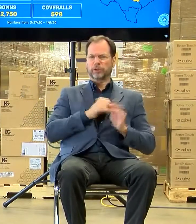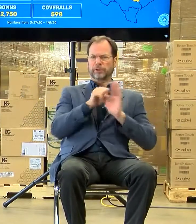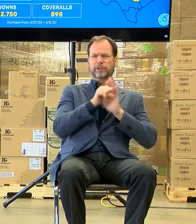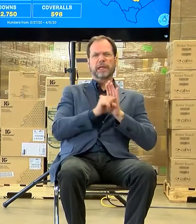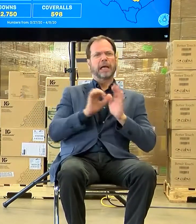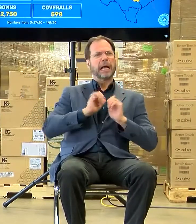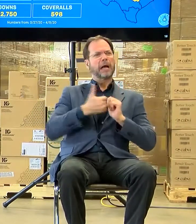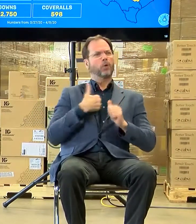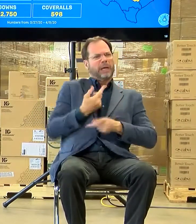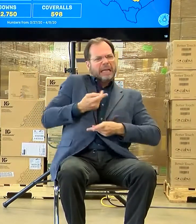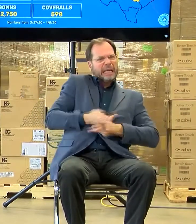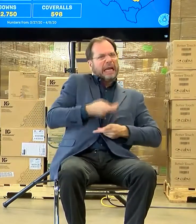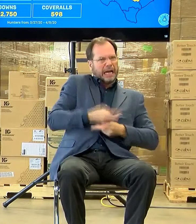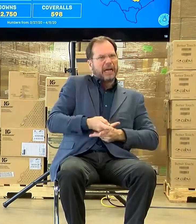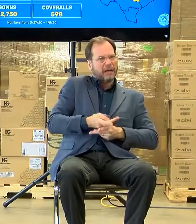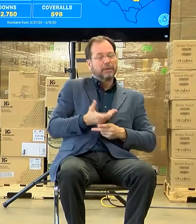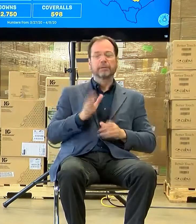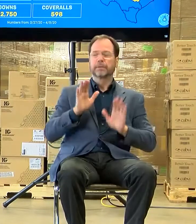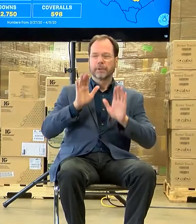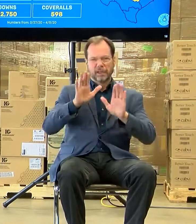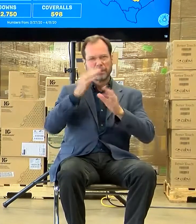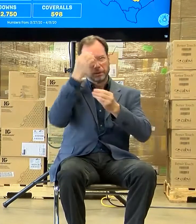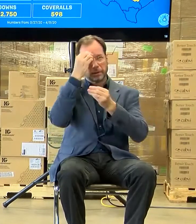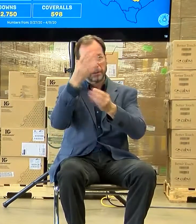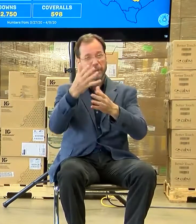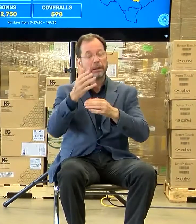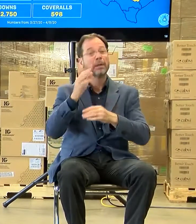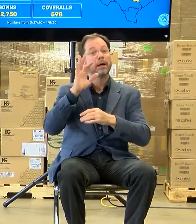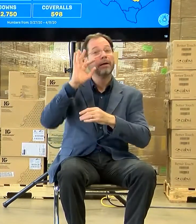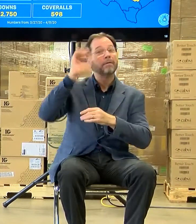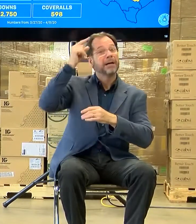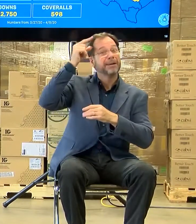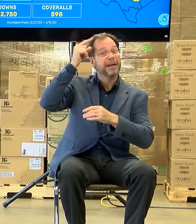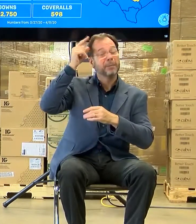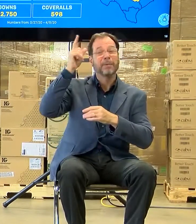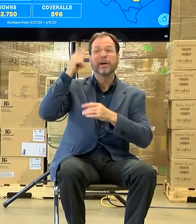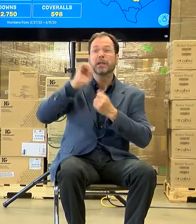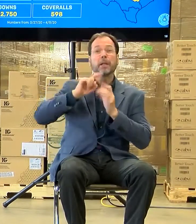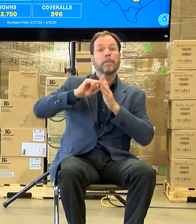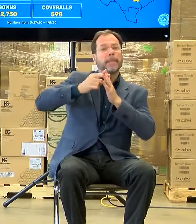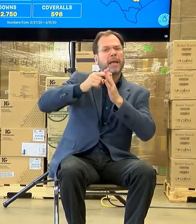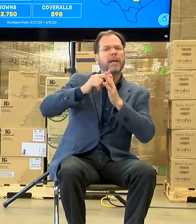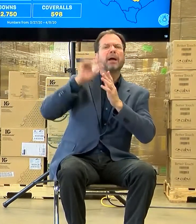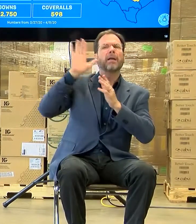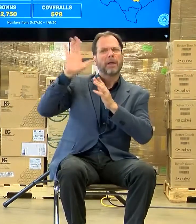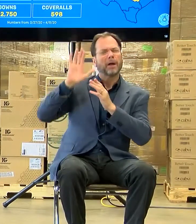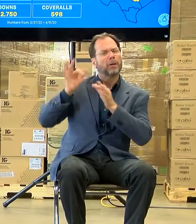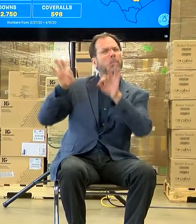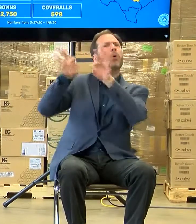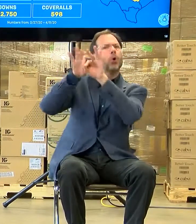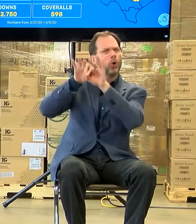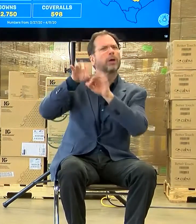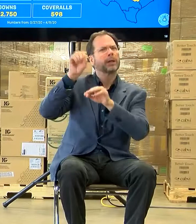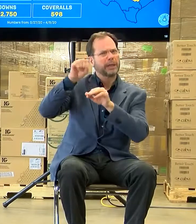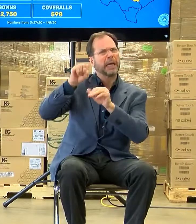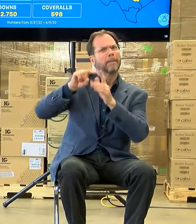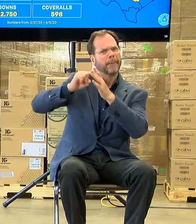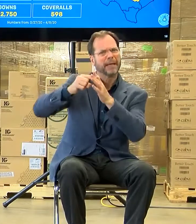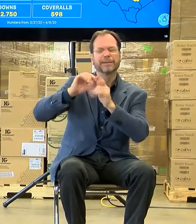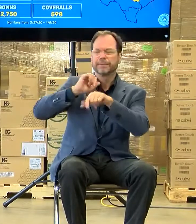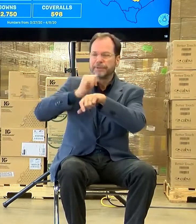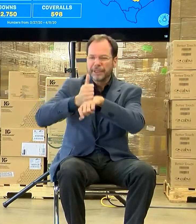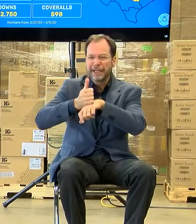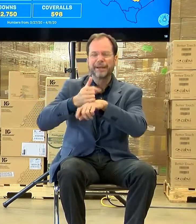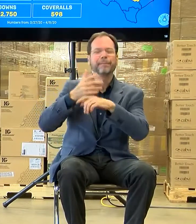handled this? Listen, the federal government during the beginning stages played a very important role, especially in setting up